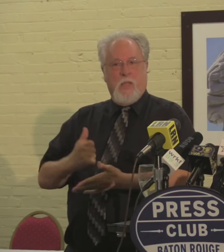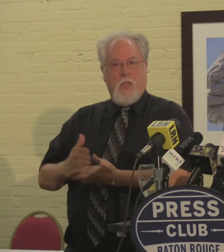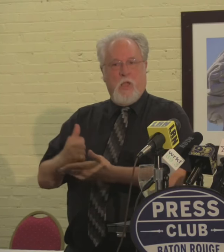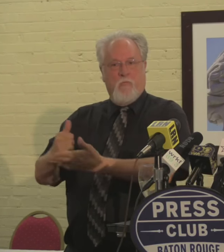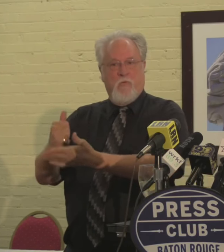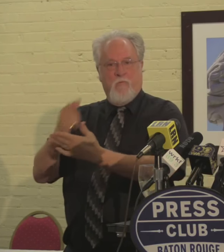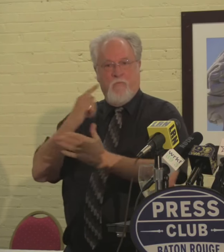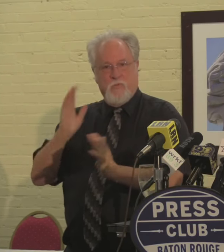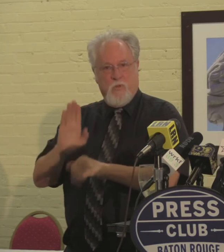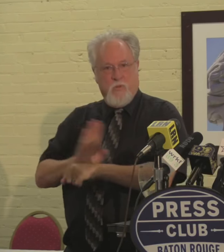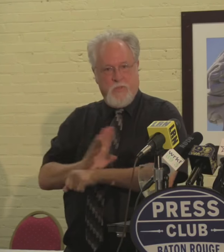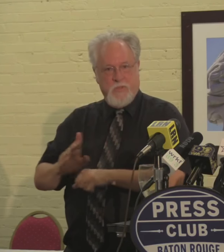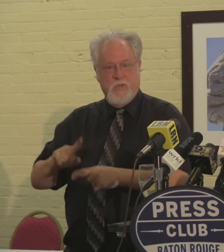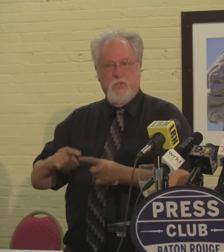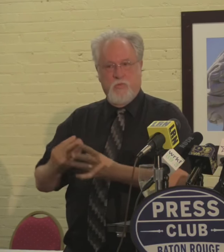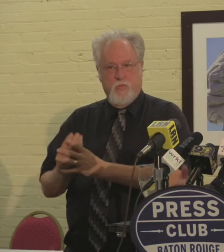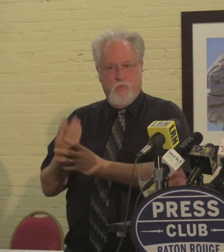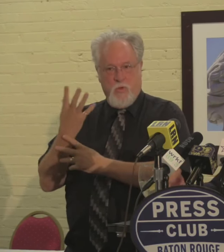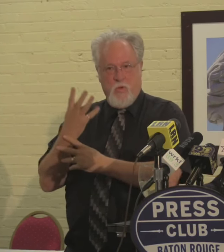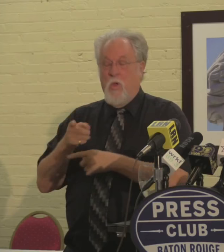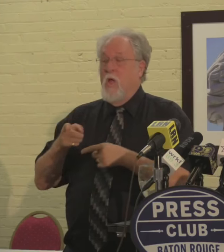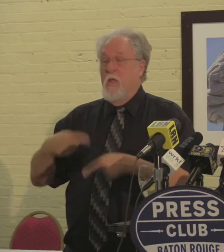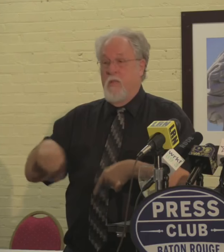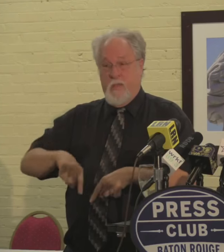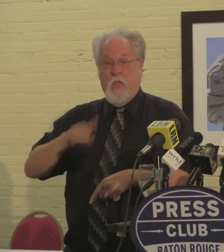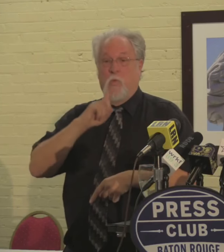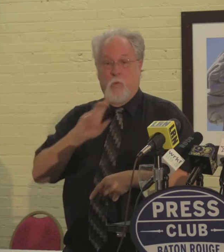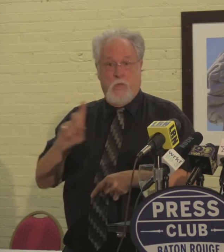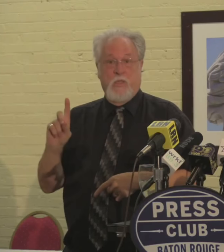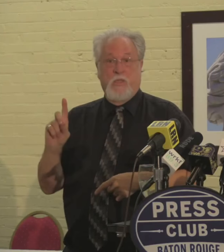to flourish and thrive, because they really do